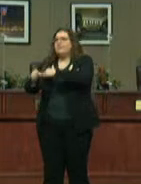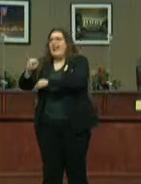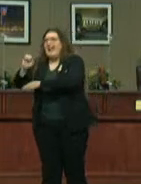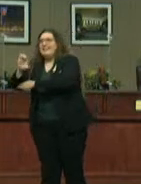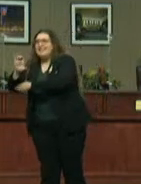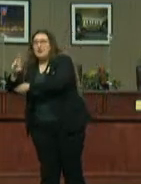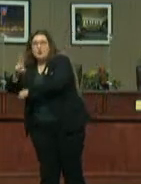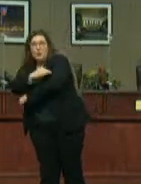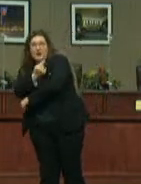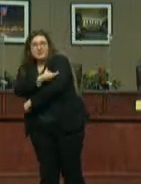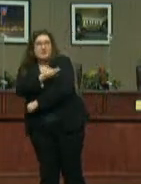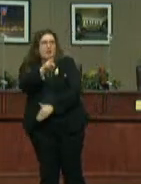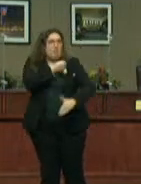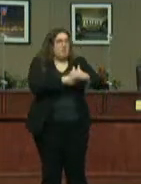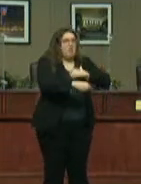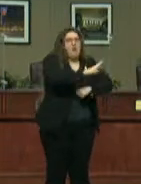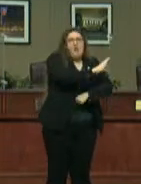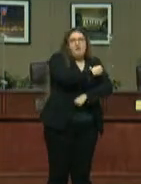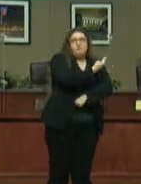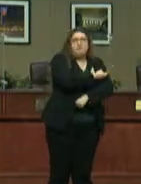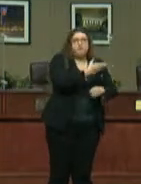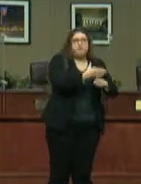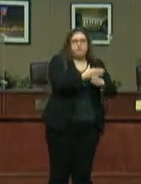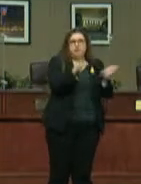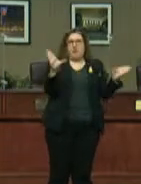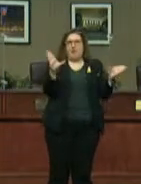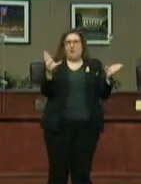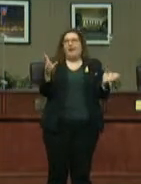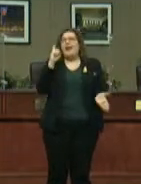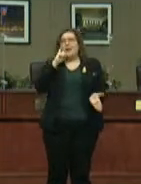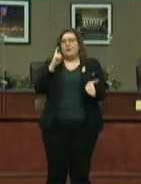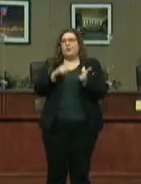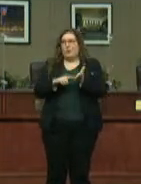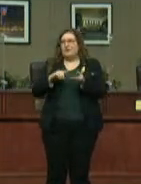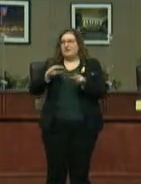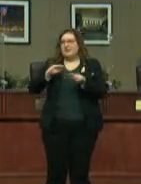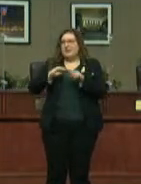and the numbers also have declined a little bit.